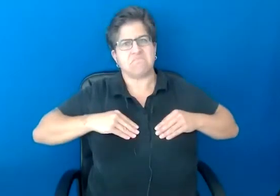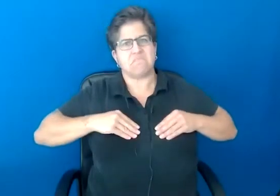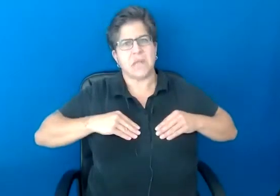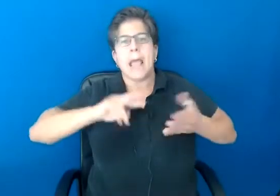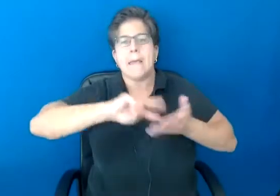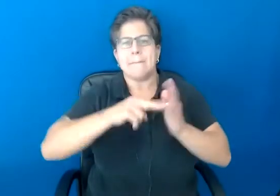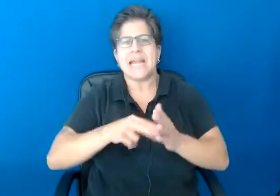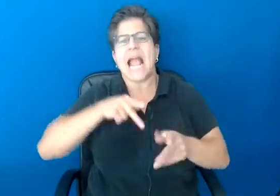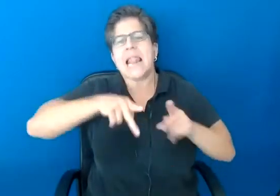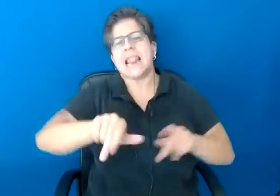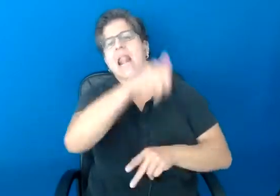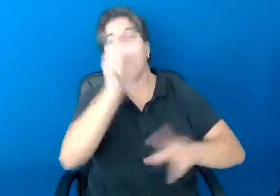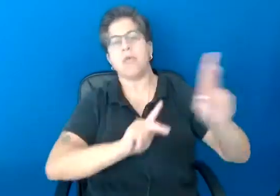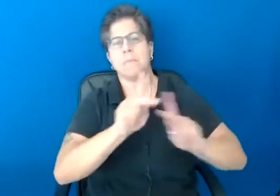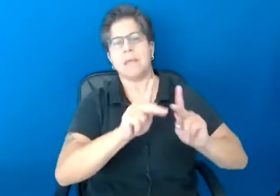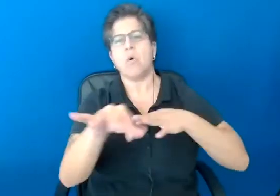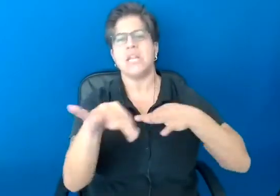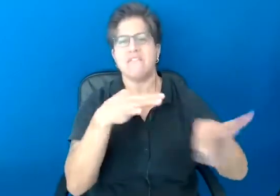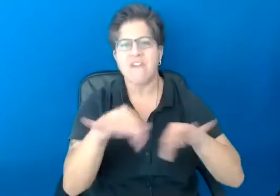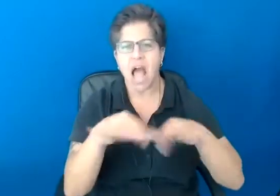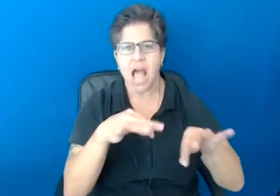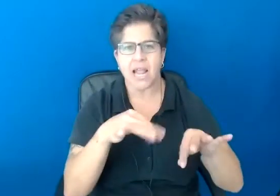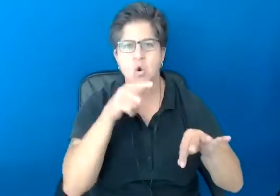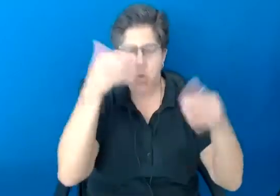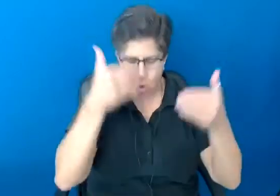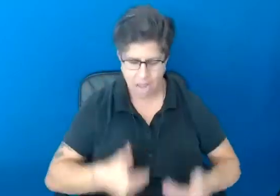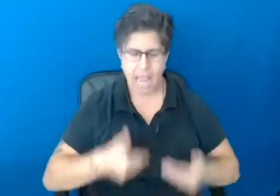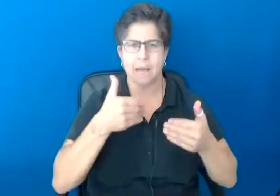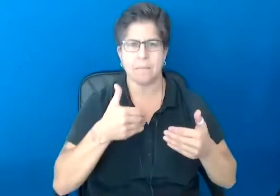things. Al-Anon has just been so